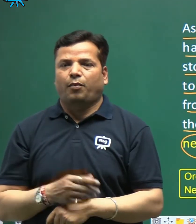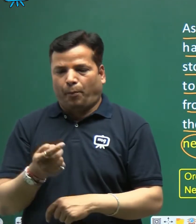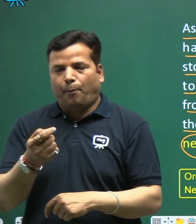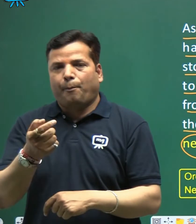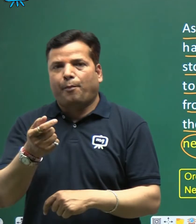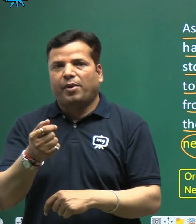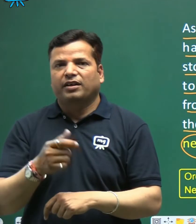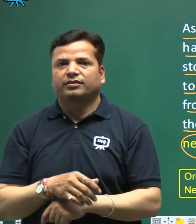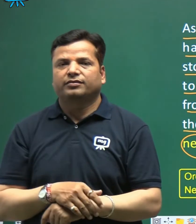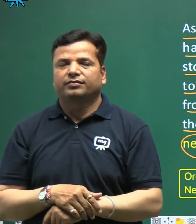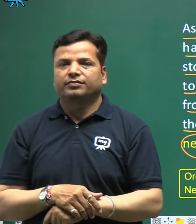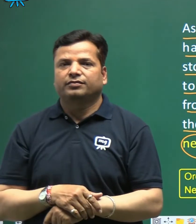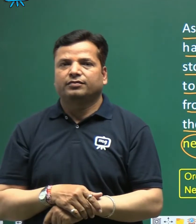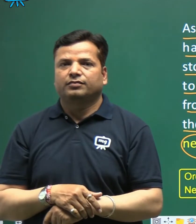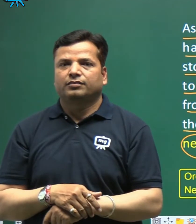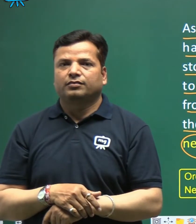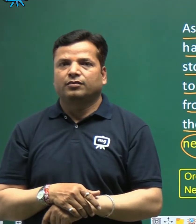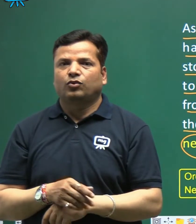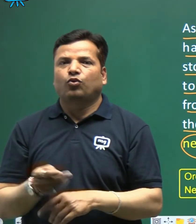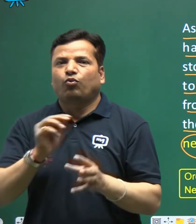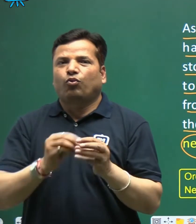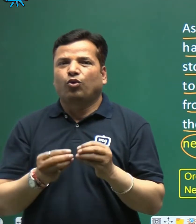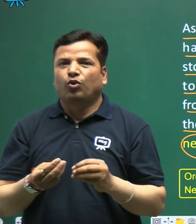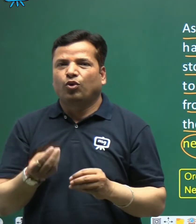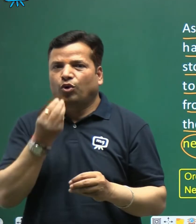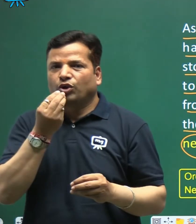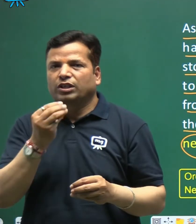money for survival.